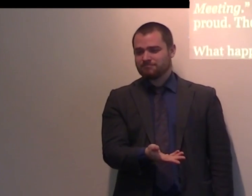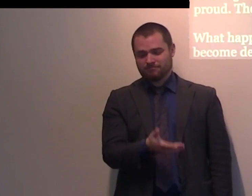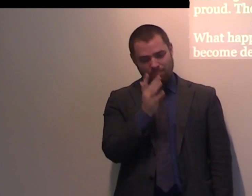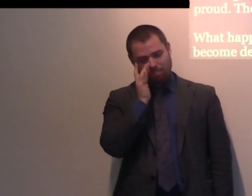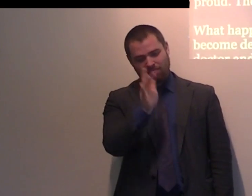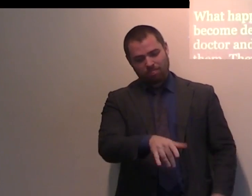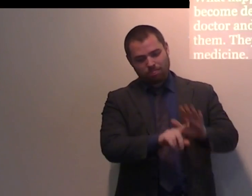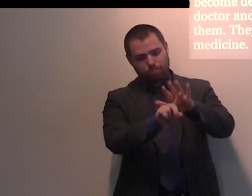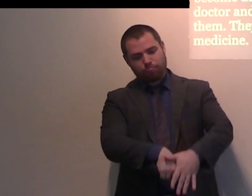What happens?